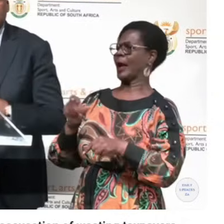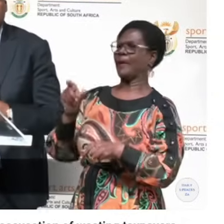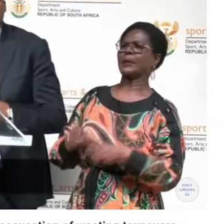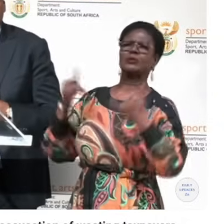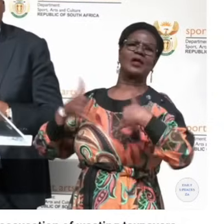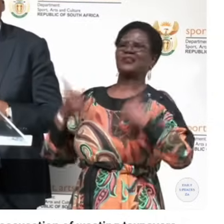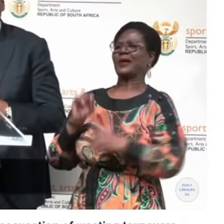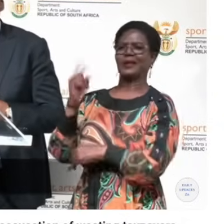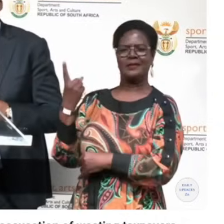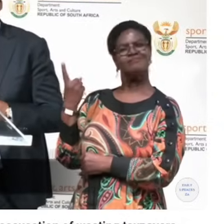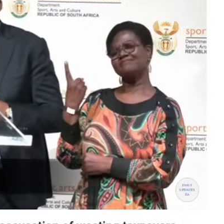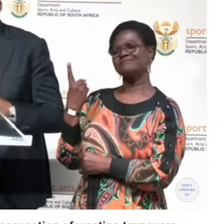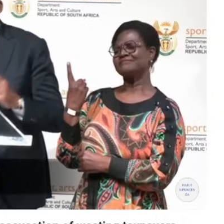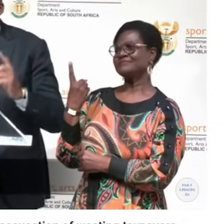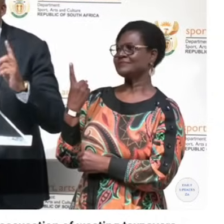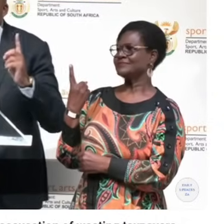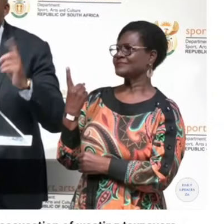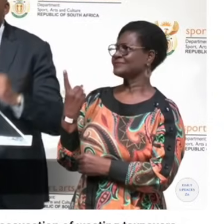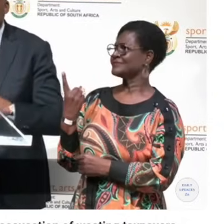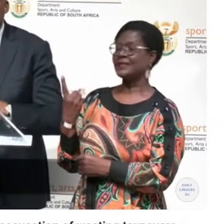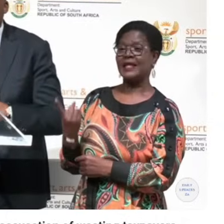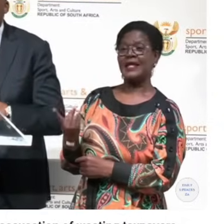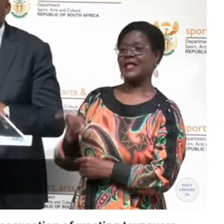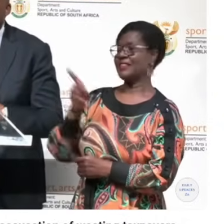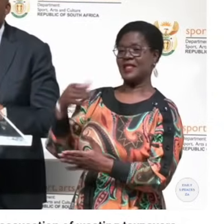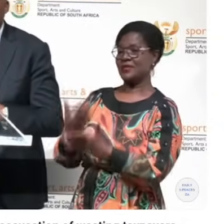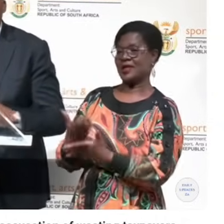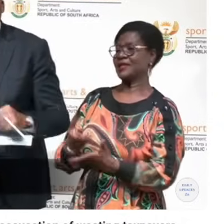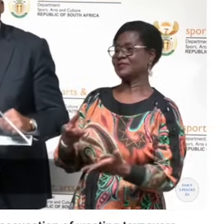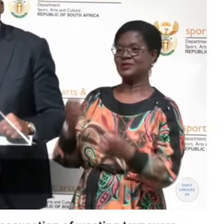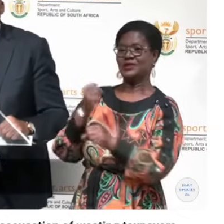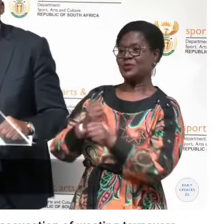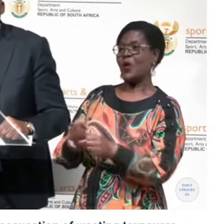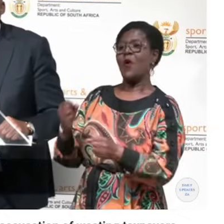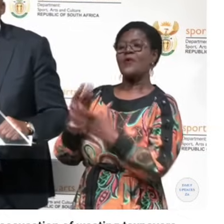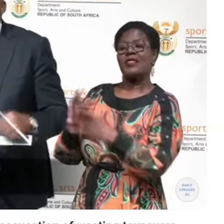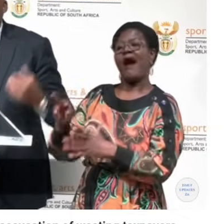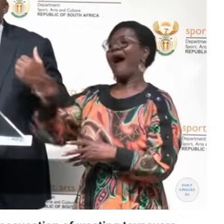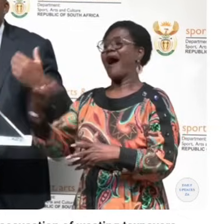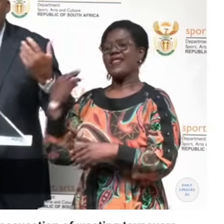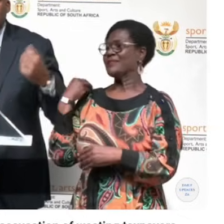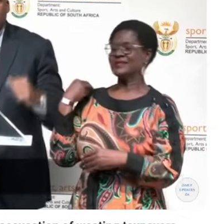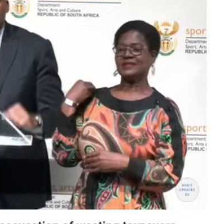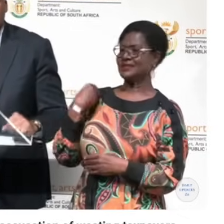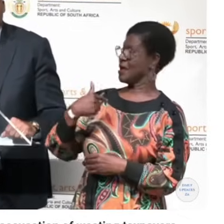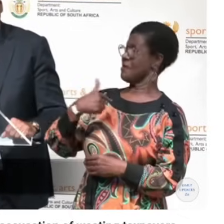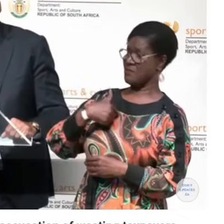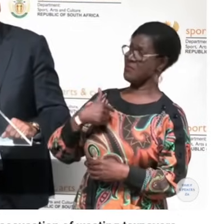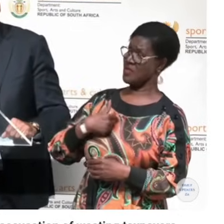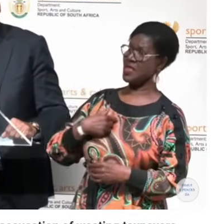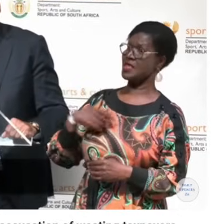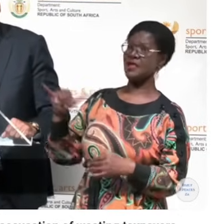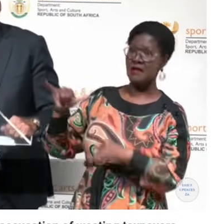joyride. That thing you can do with other ministers. You've chosen the wrong one. Because I'm flying first class